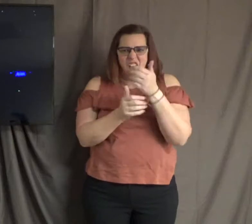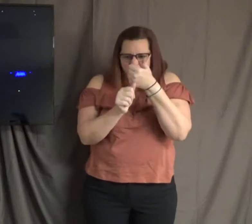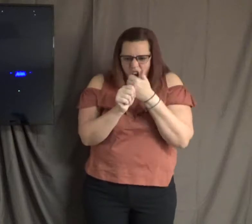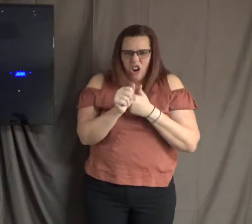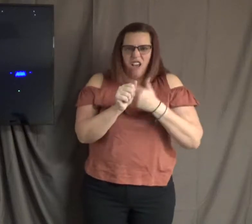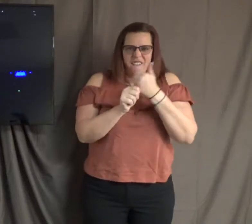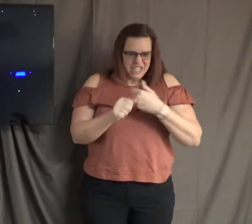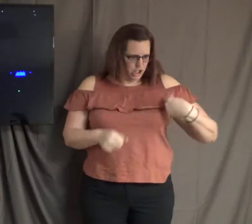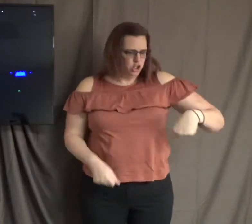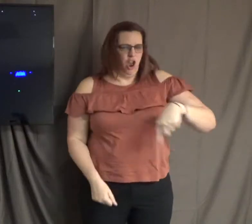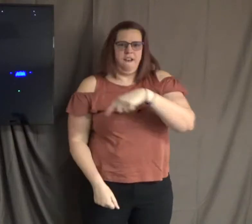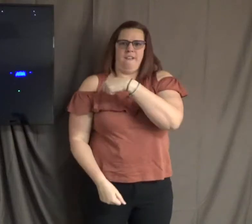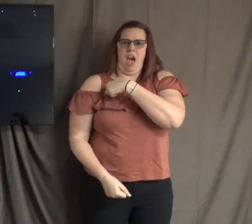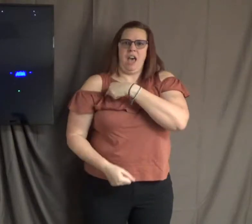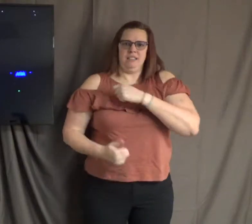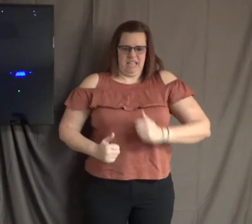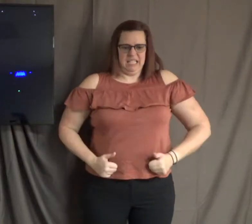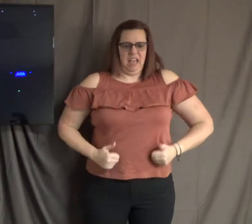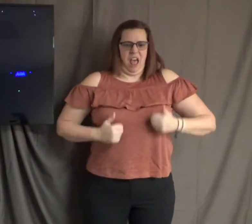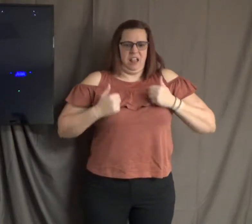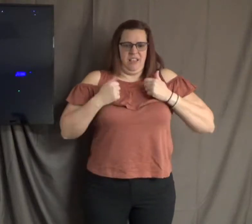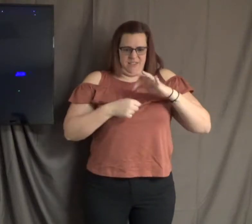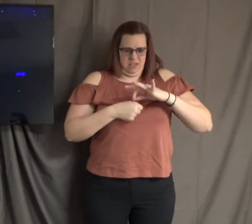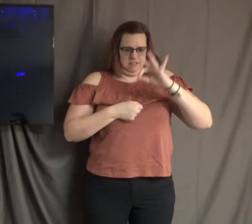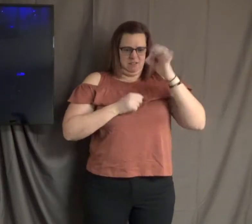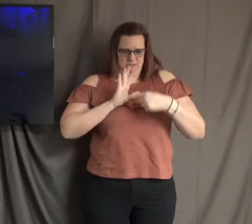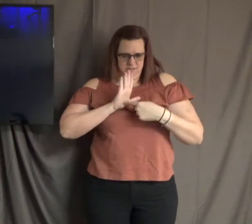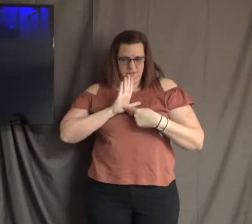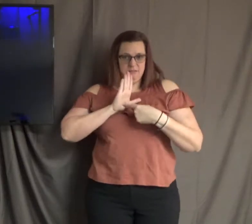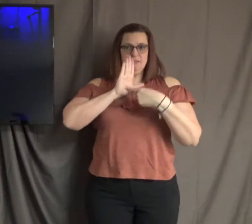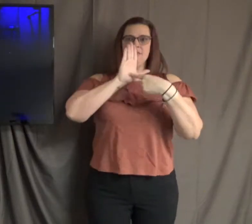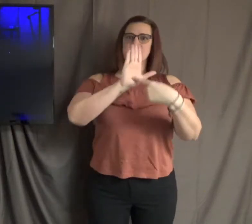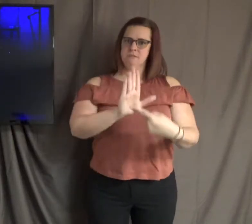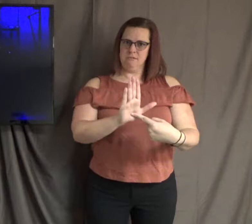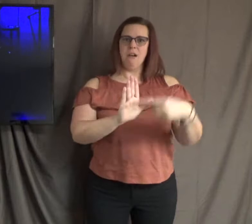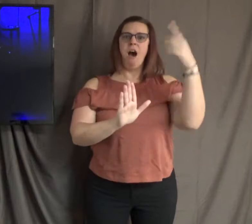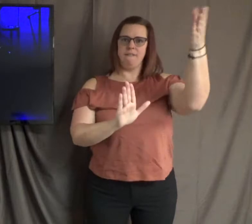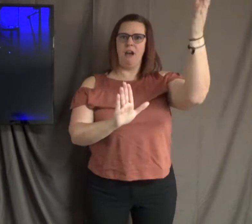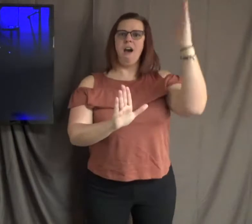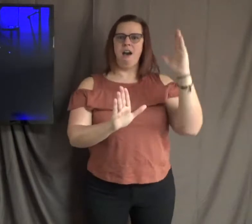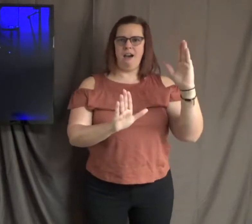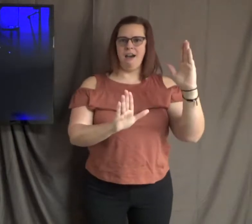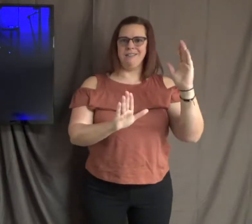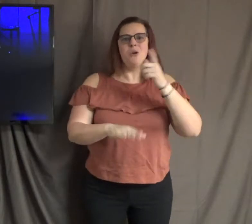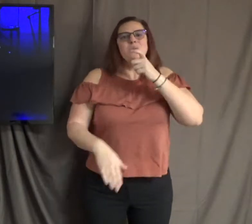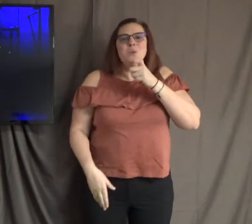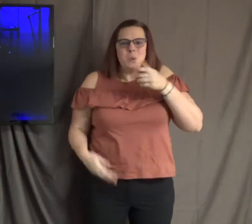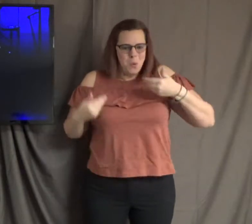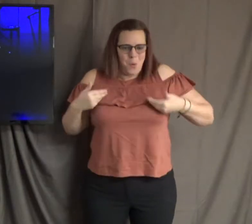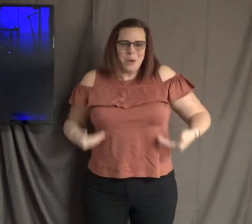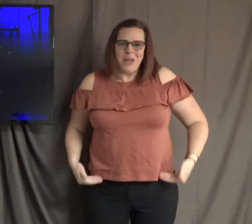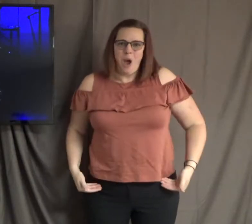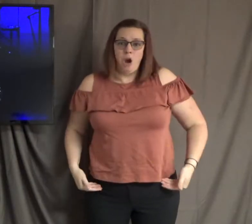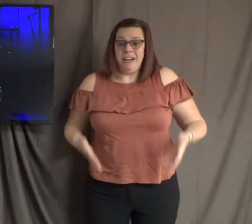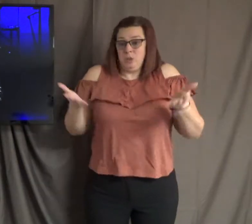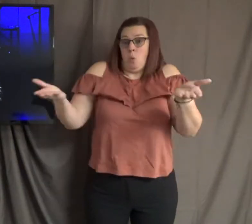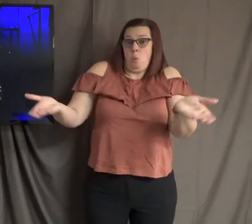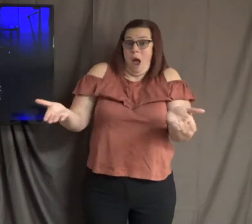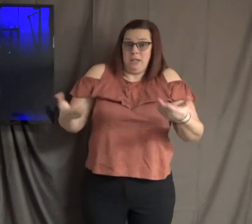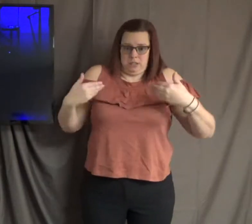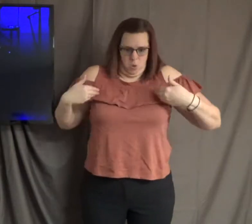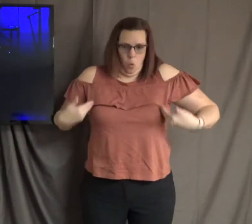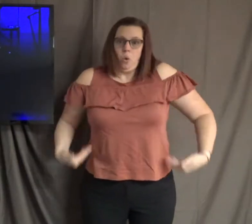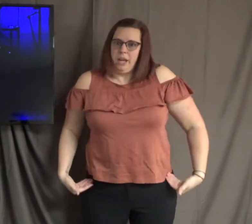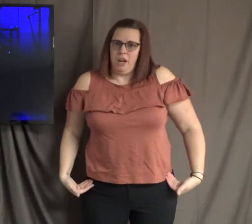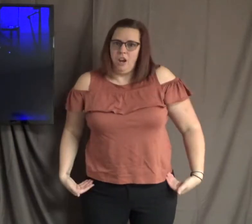as the living presence of the divine. It is who we are. It is what we are. It